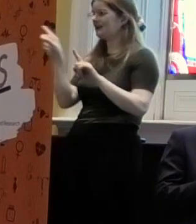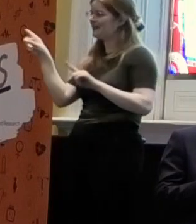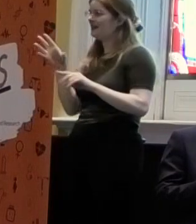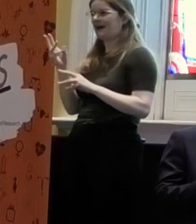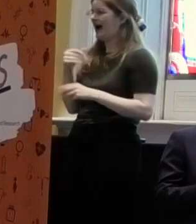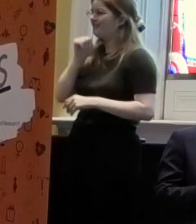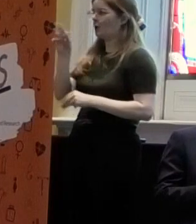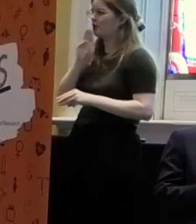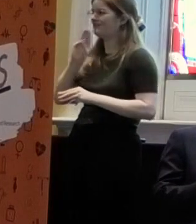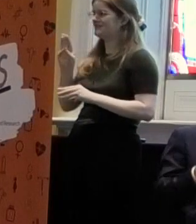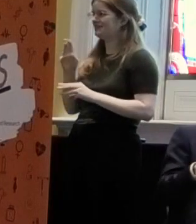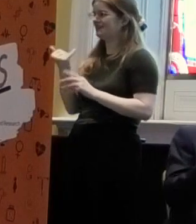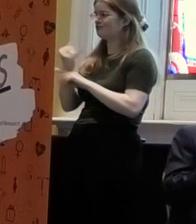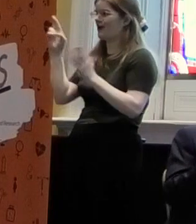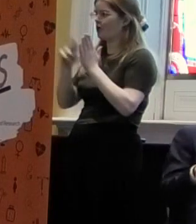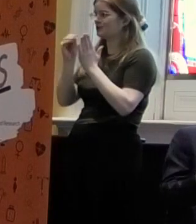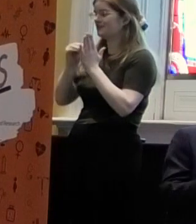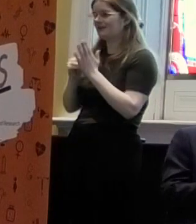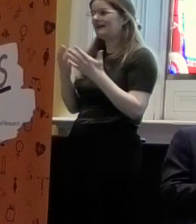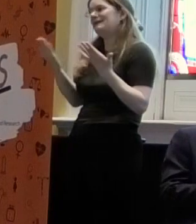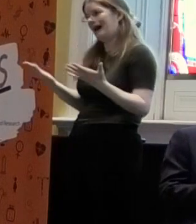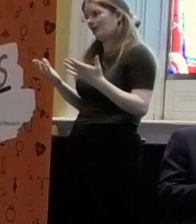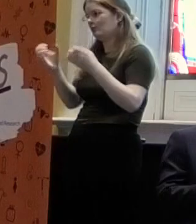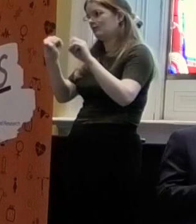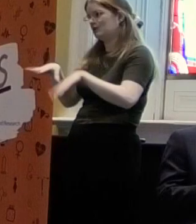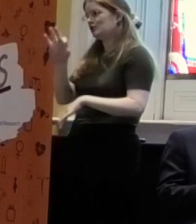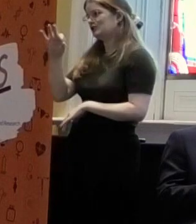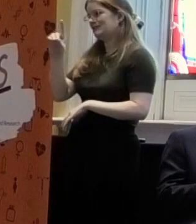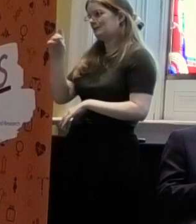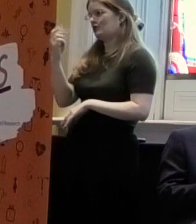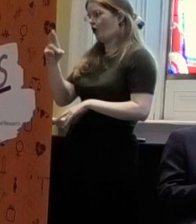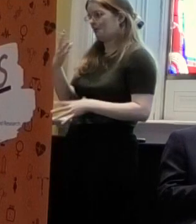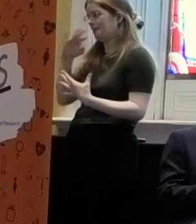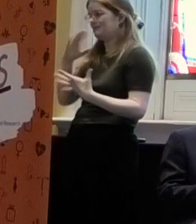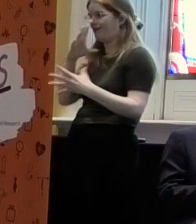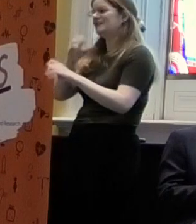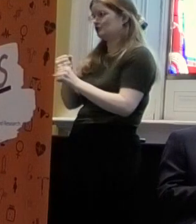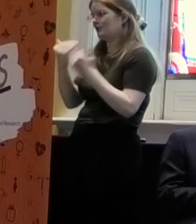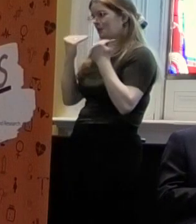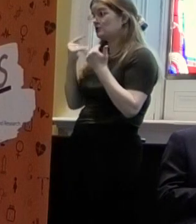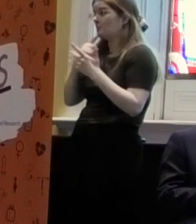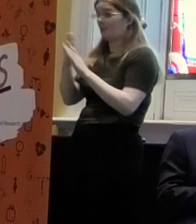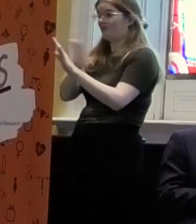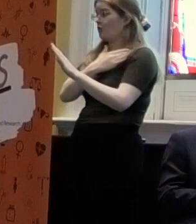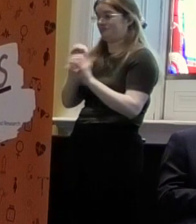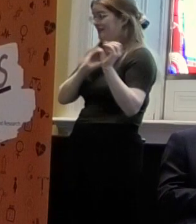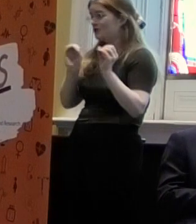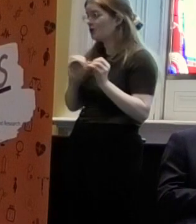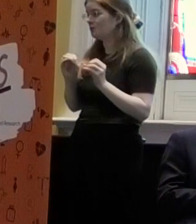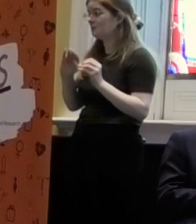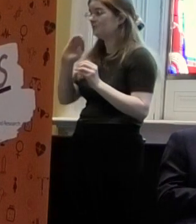know that person, so obviously you can't do that now. But a lot of the limits on